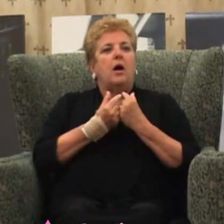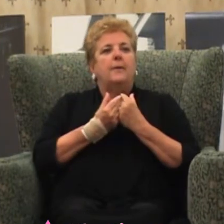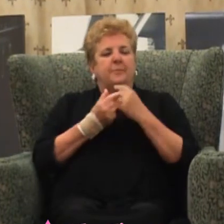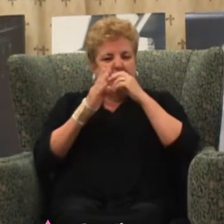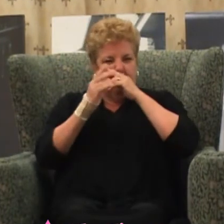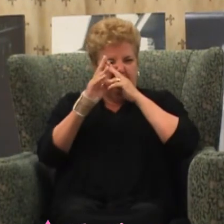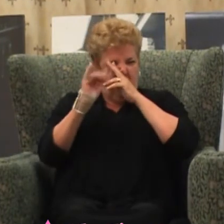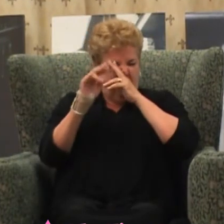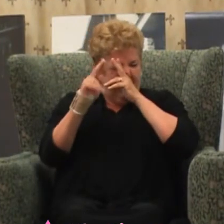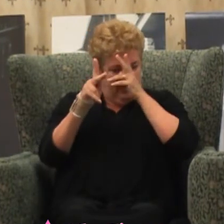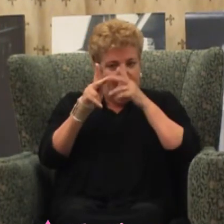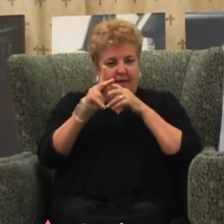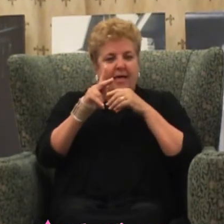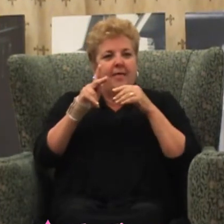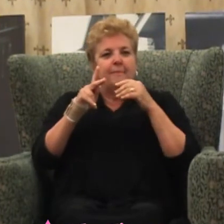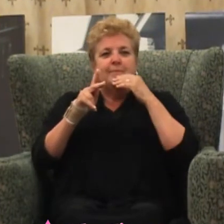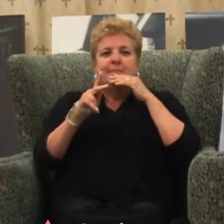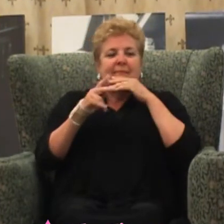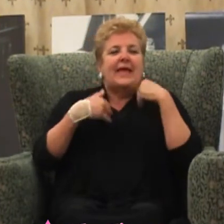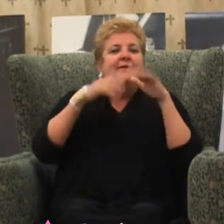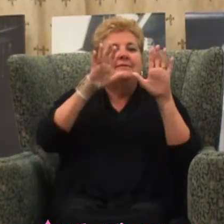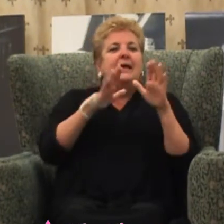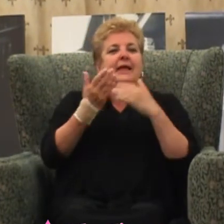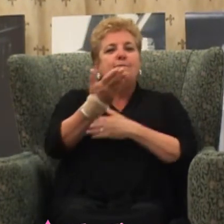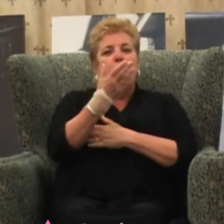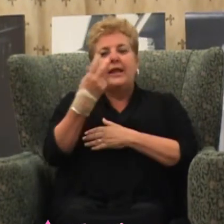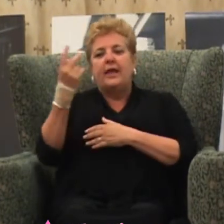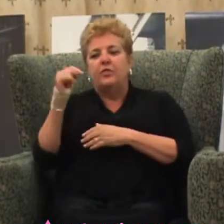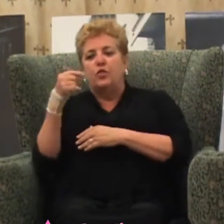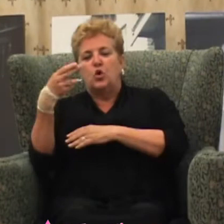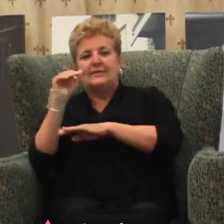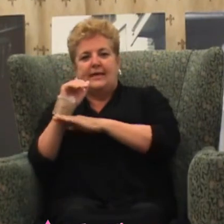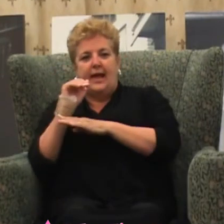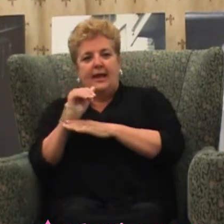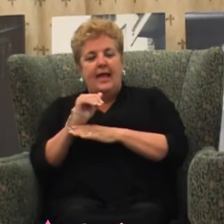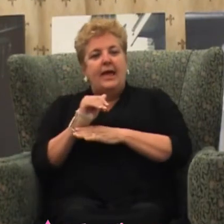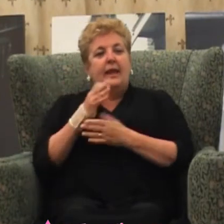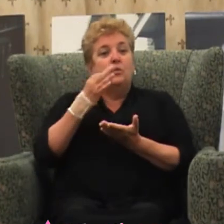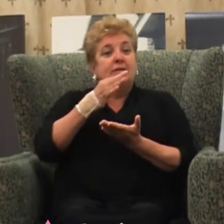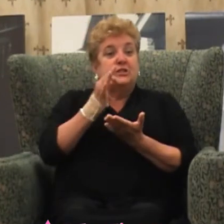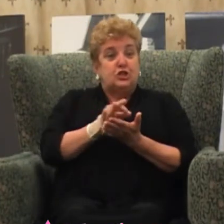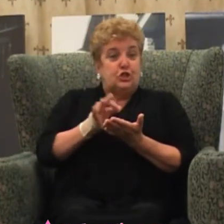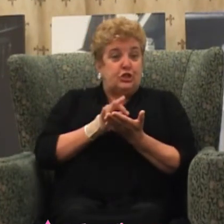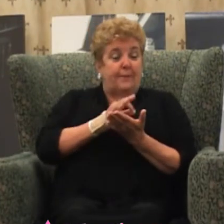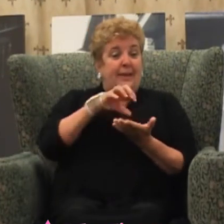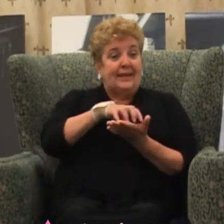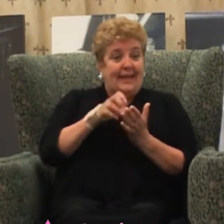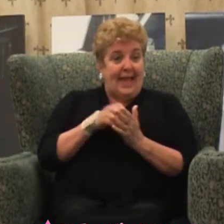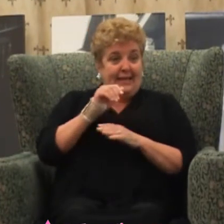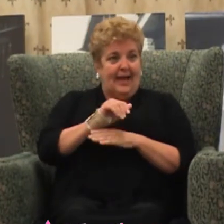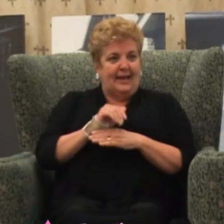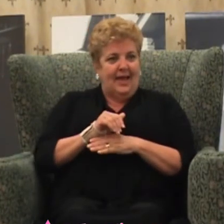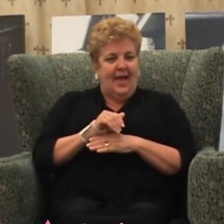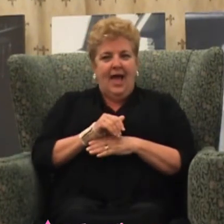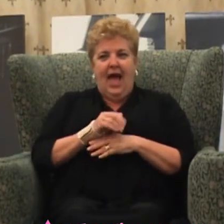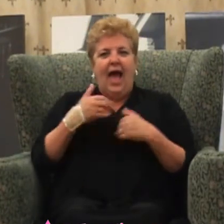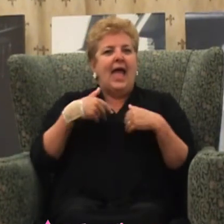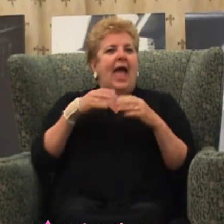only have 2 a week, Sunday morning and Thursday night. And I went over there Thursday night to get my first honest 30-day chip. I had enough chips to open a casino by